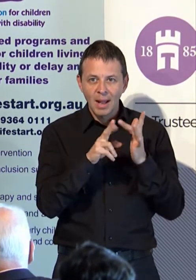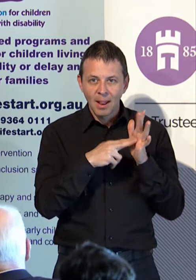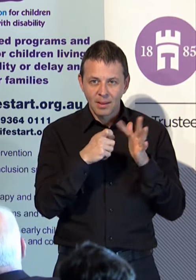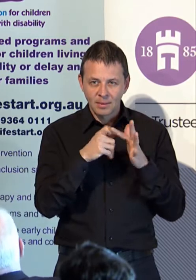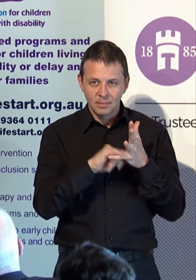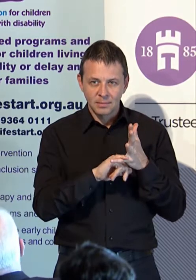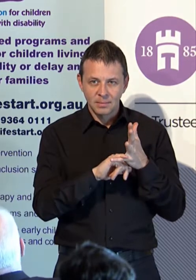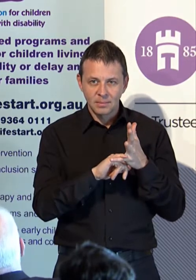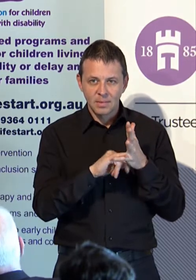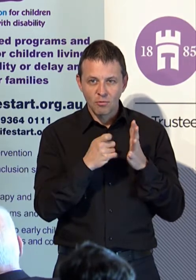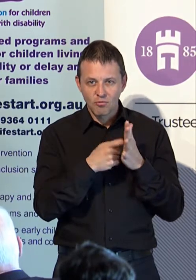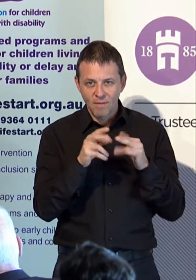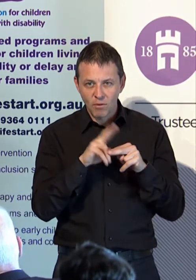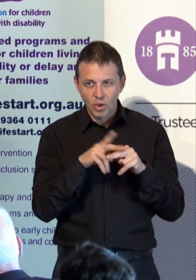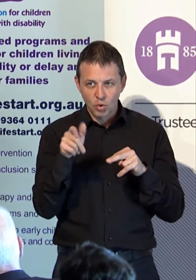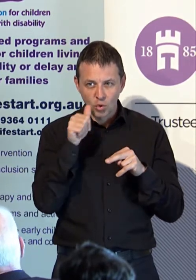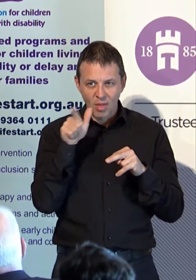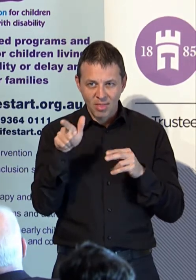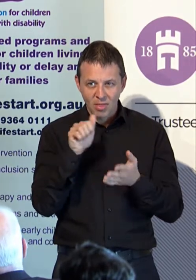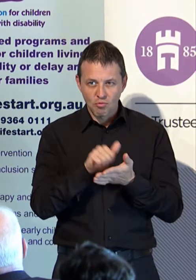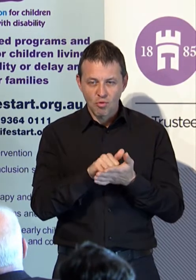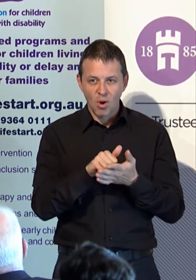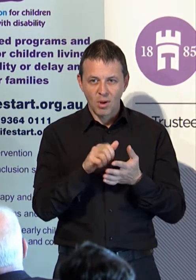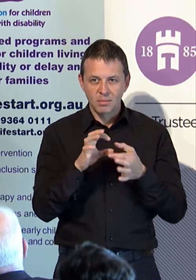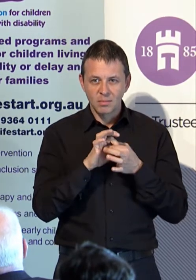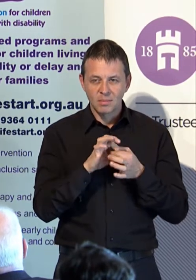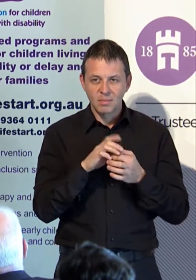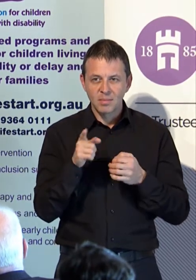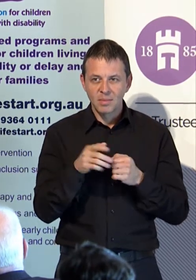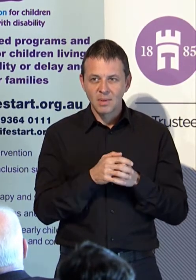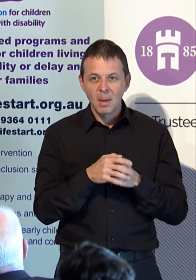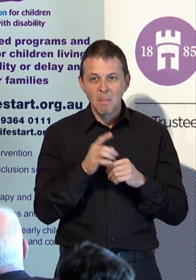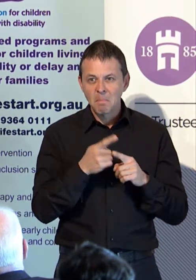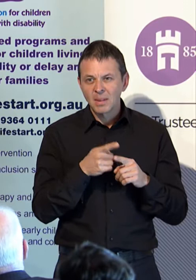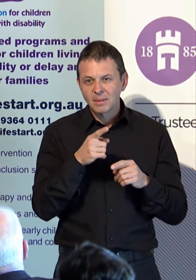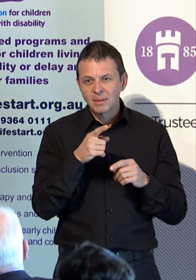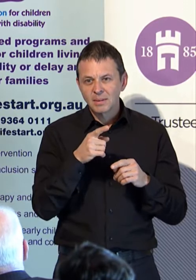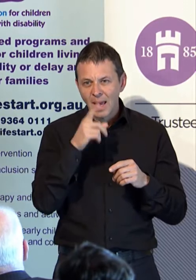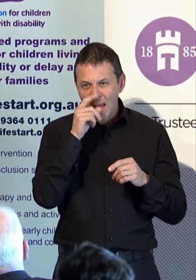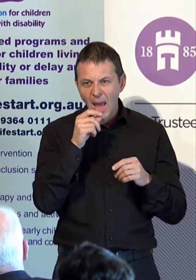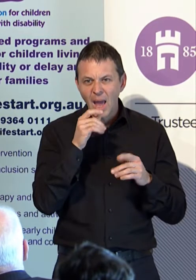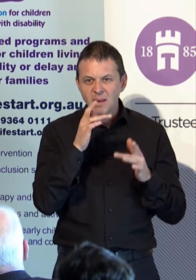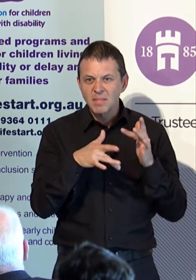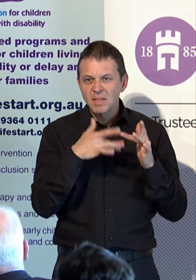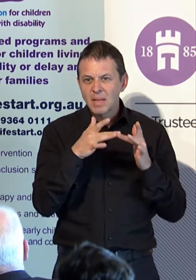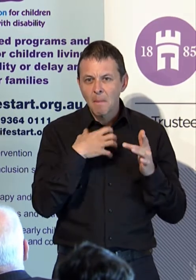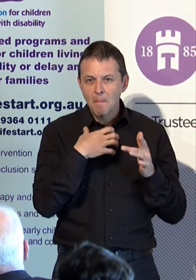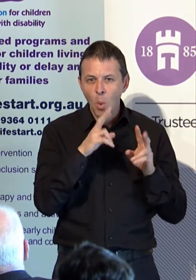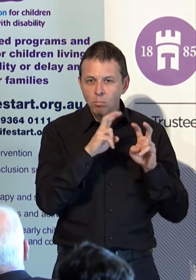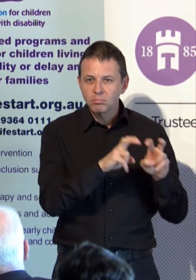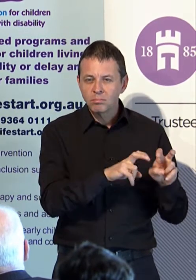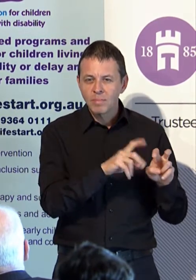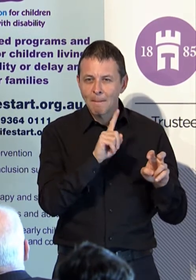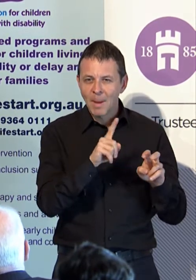and references, are the right ones, and that won't stop them exploring further afield and finding all sorts of other things, but it's